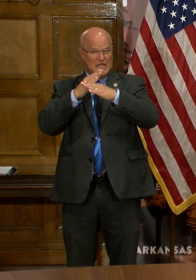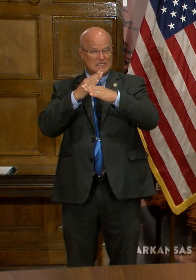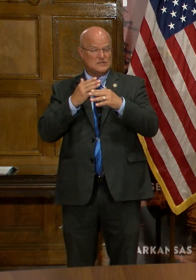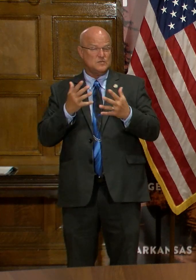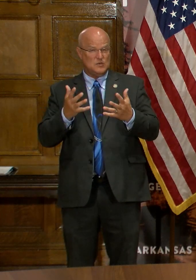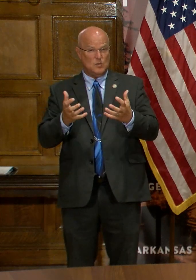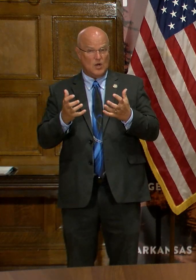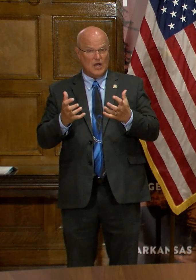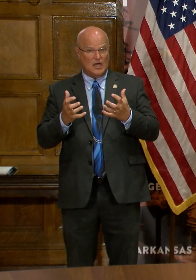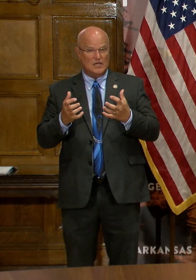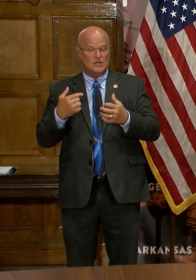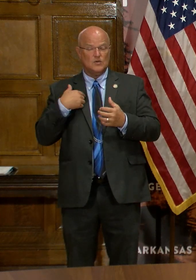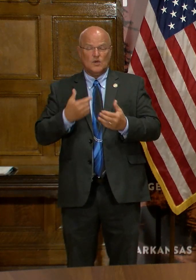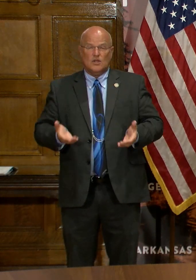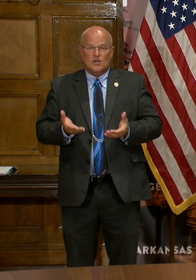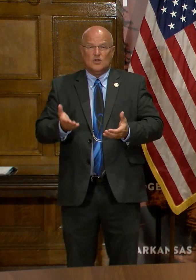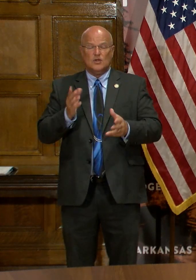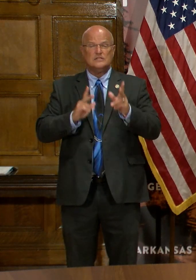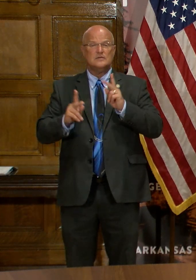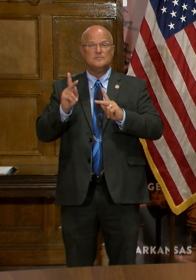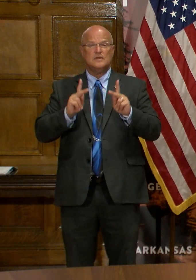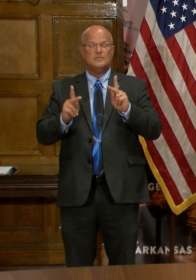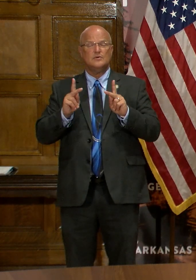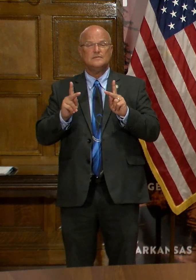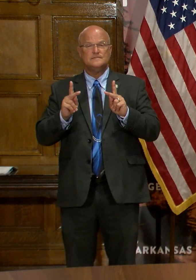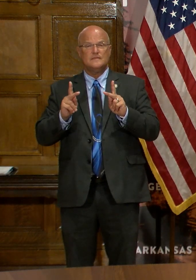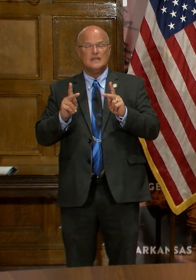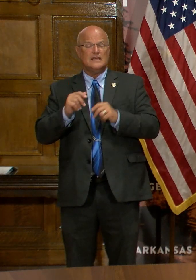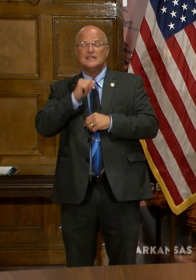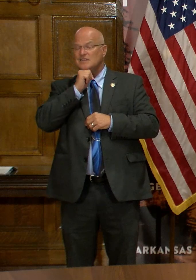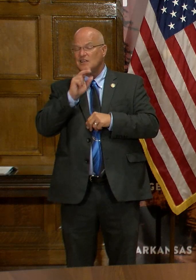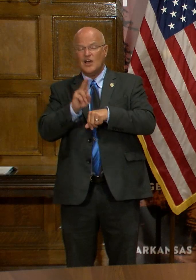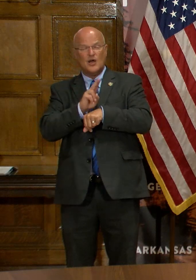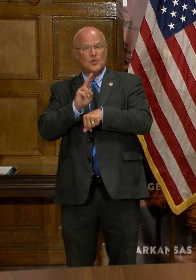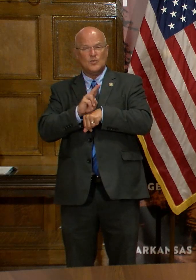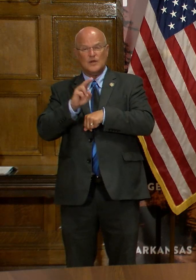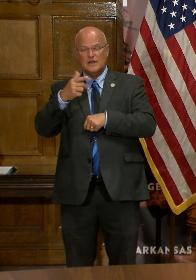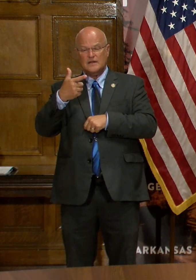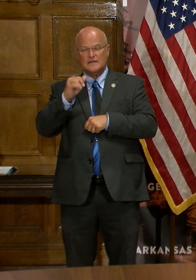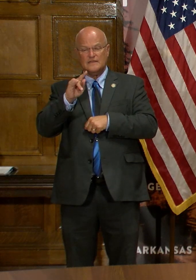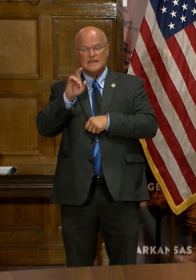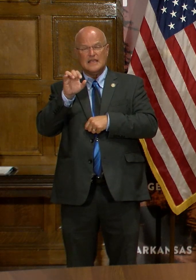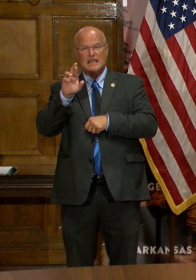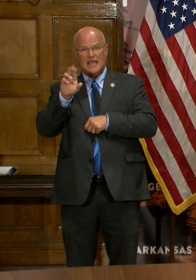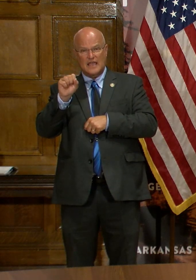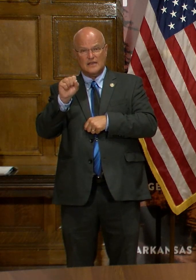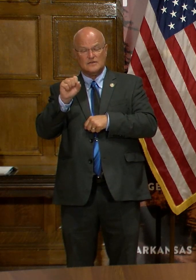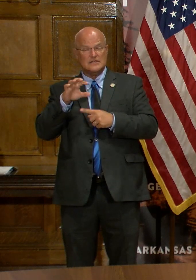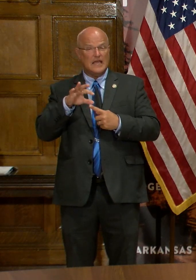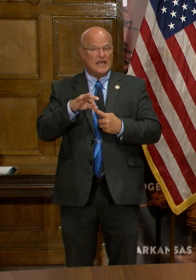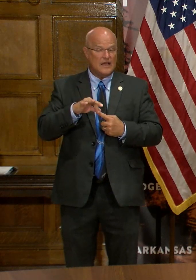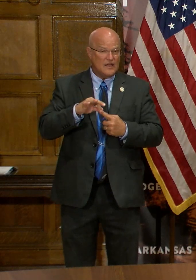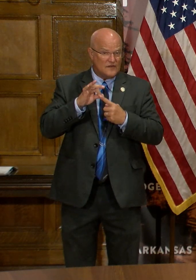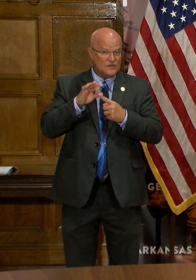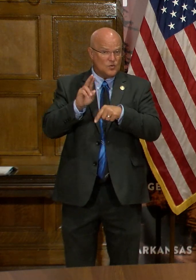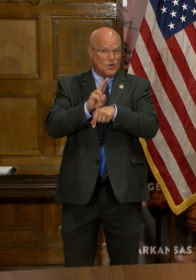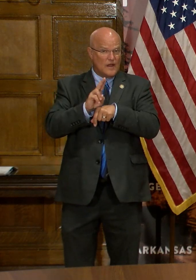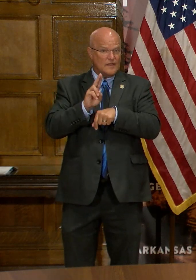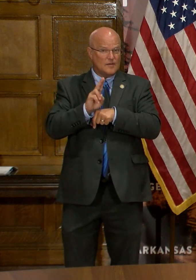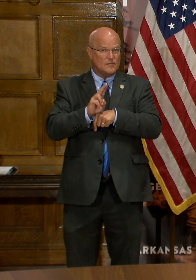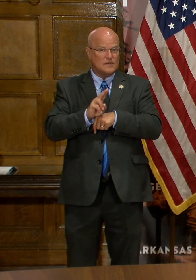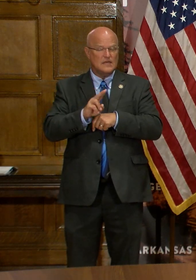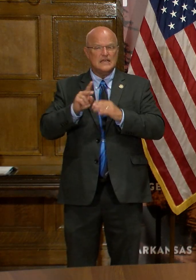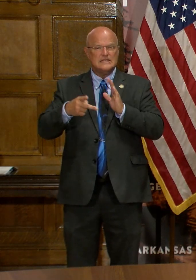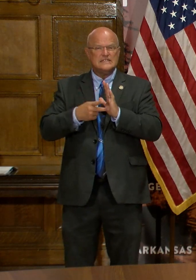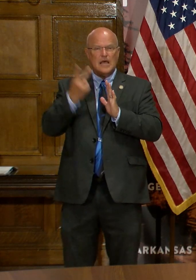would like, so we're encouraging people to not wear them if at all possible. However, if you do wear them,